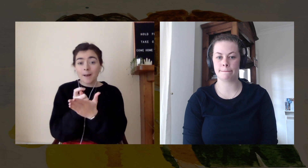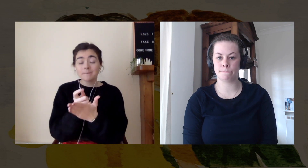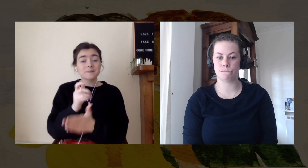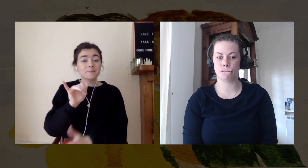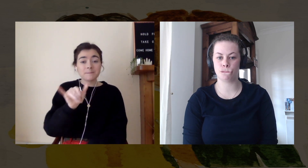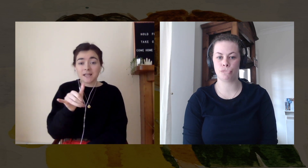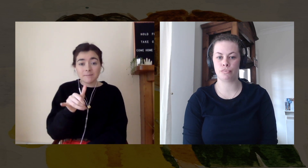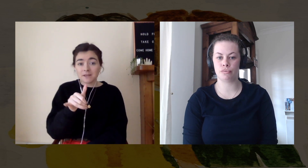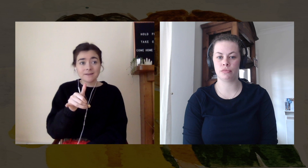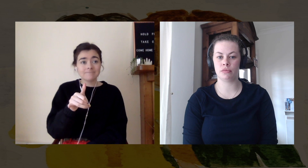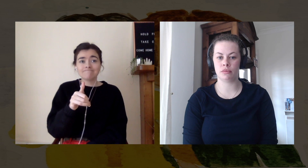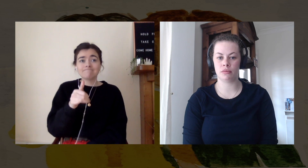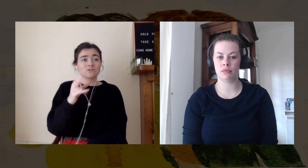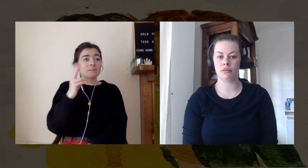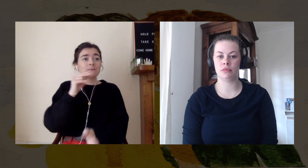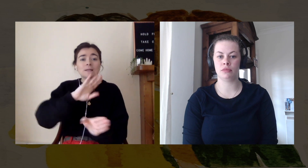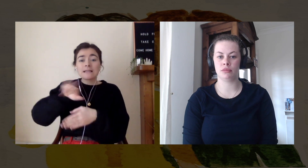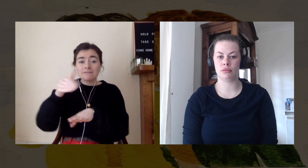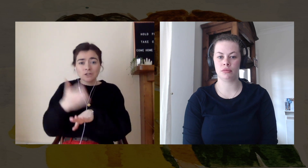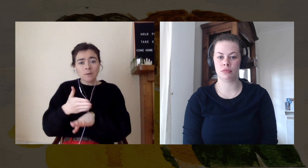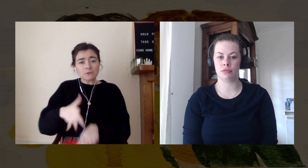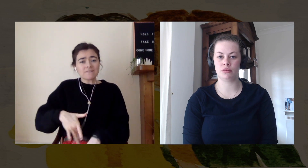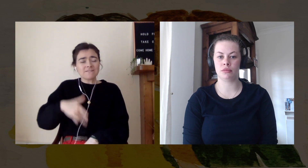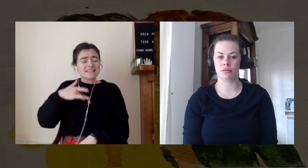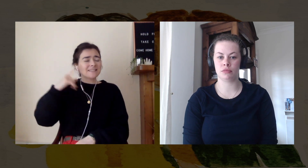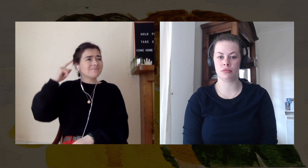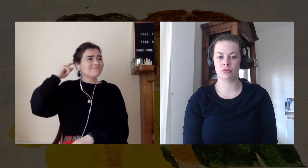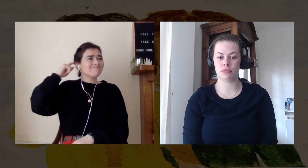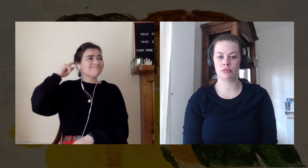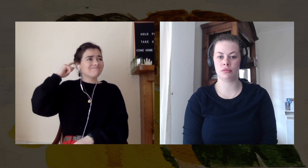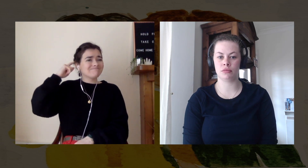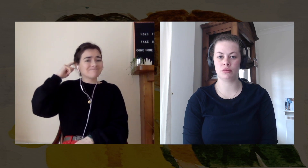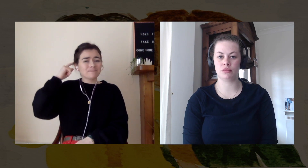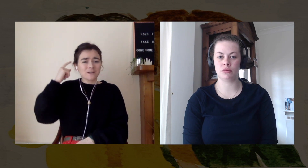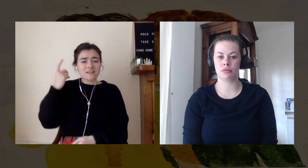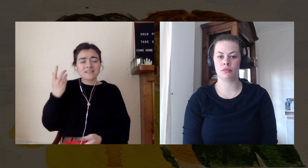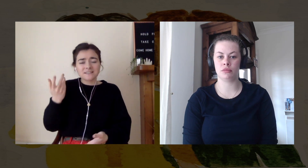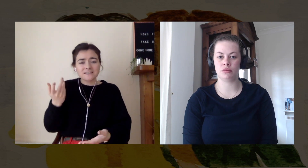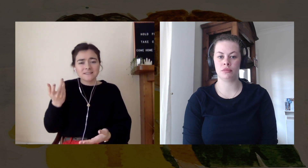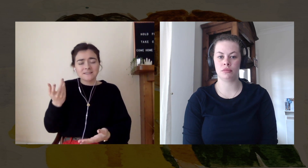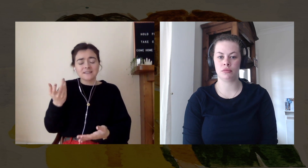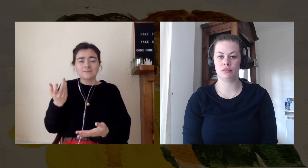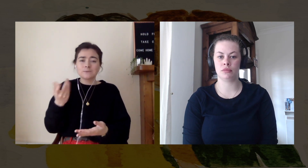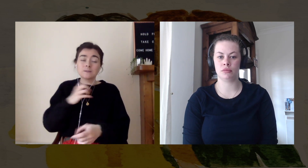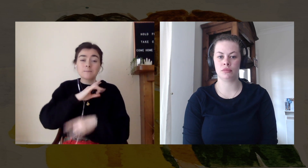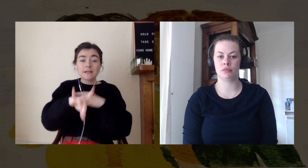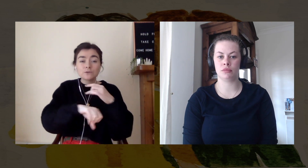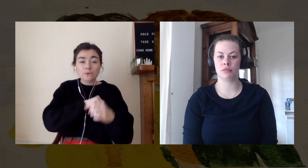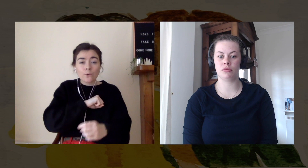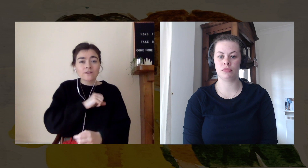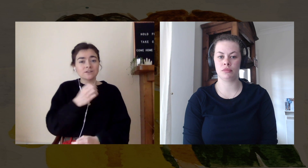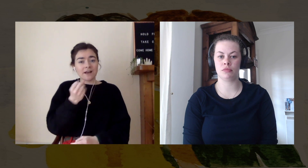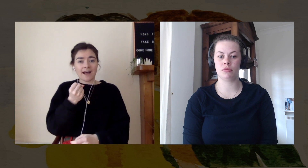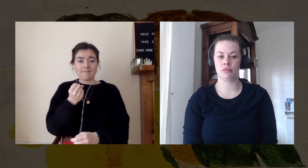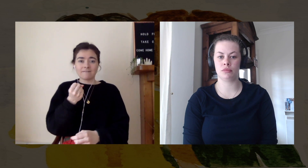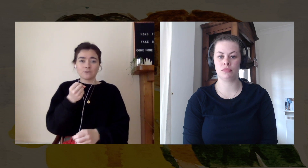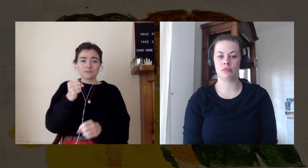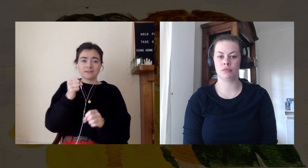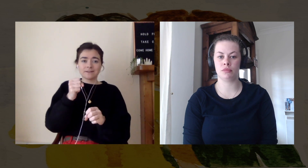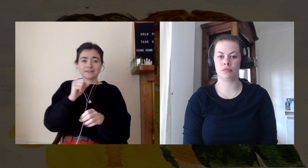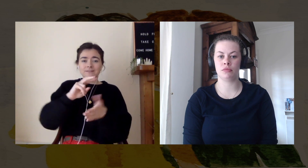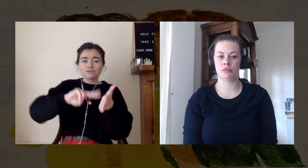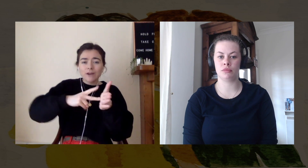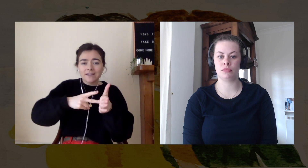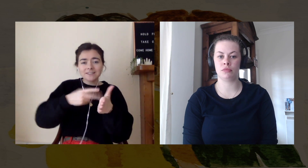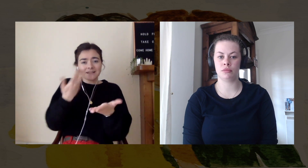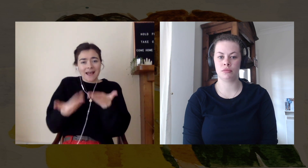of systems, if you like, or strategies to how you deal with that. If it's I spoke to one interpreter before